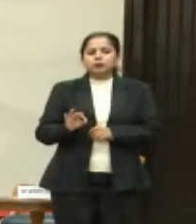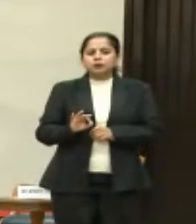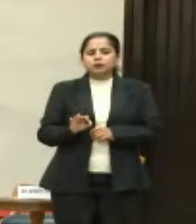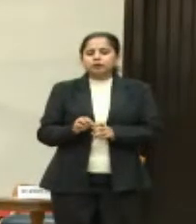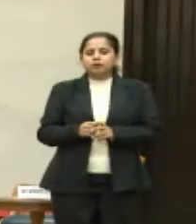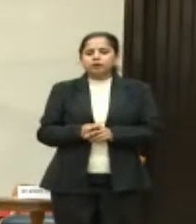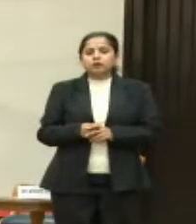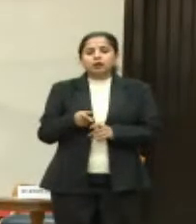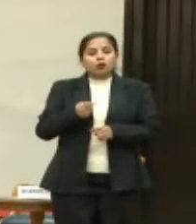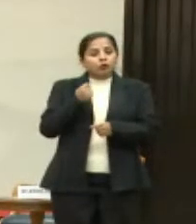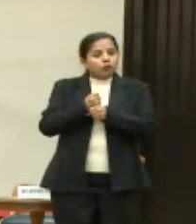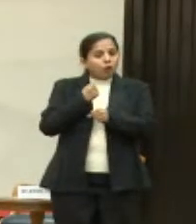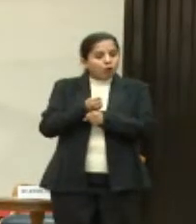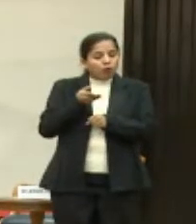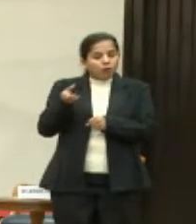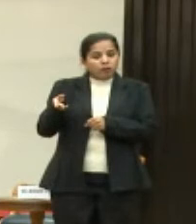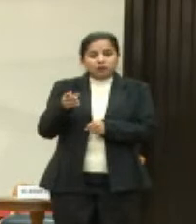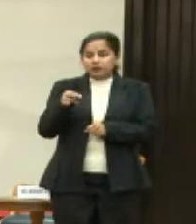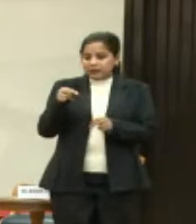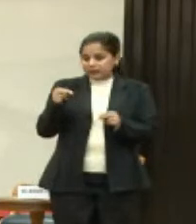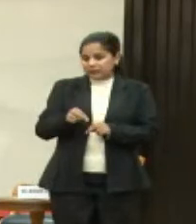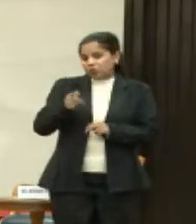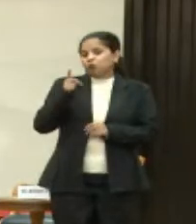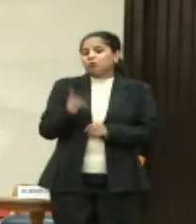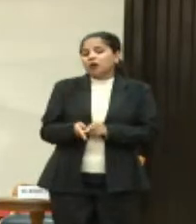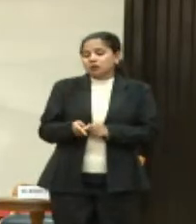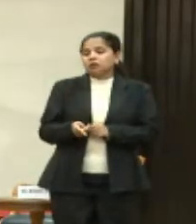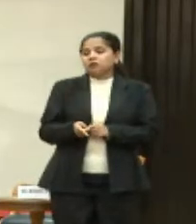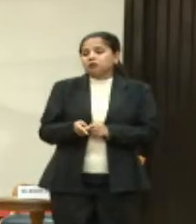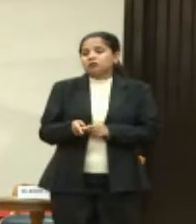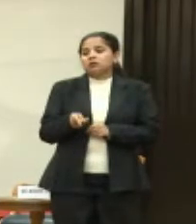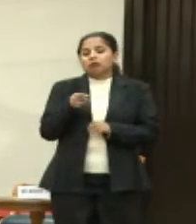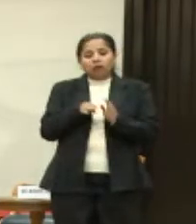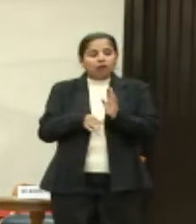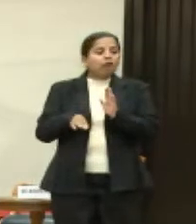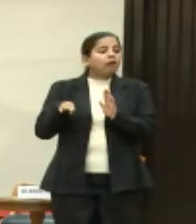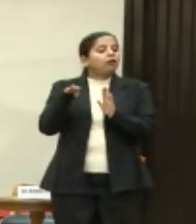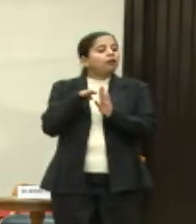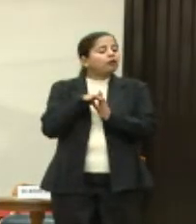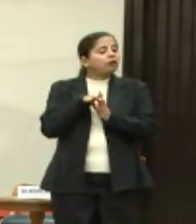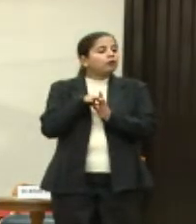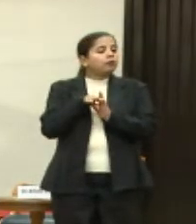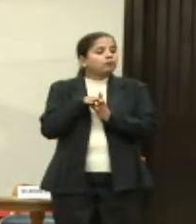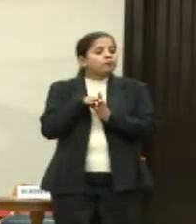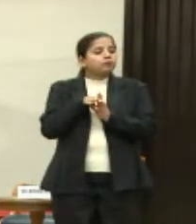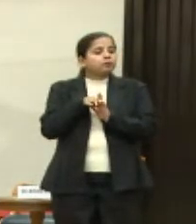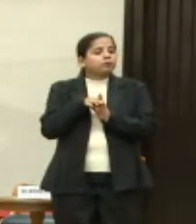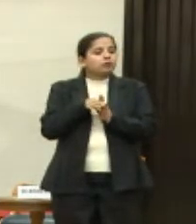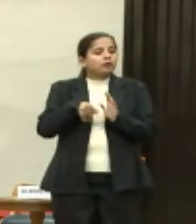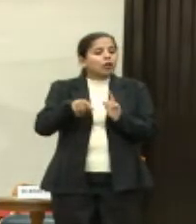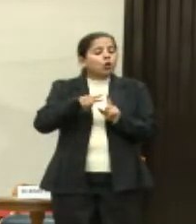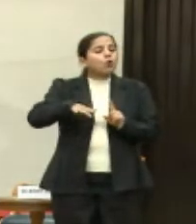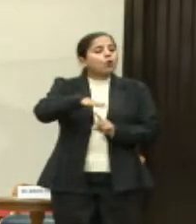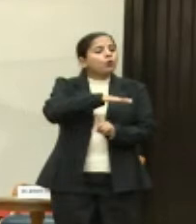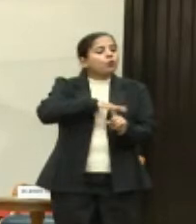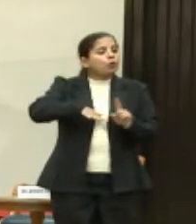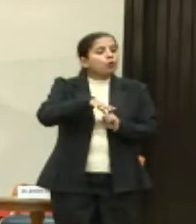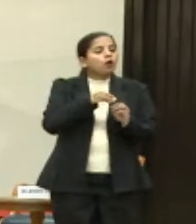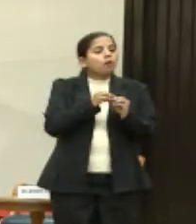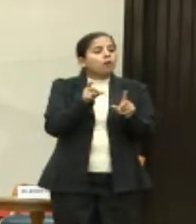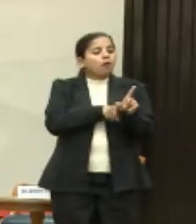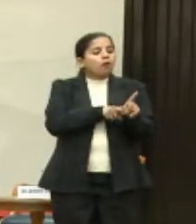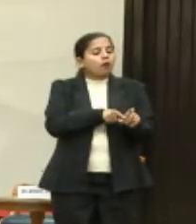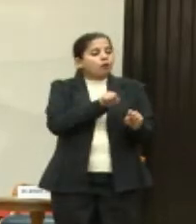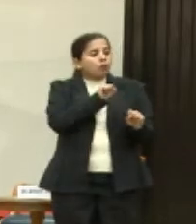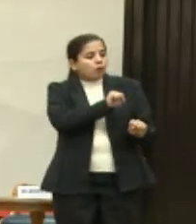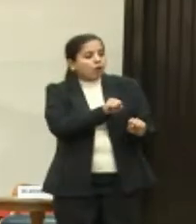So the government really needs to be at the level of local bodies,